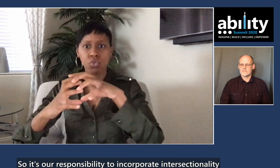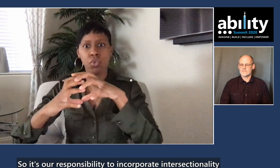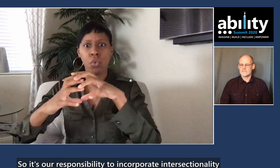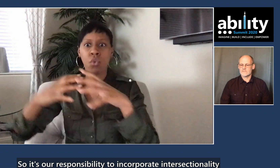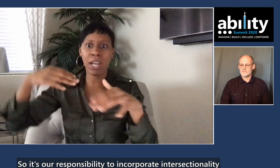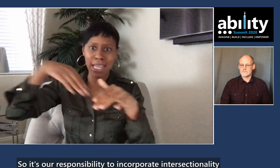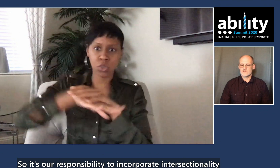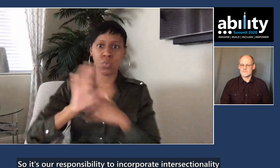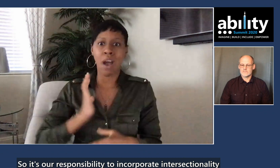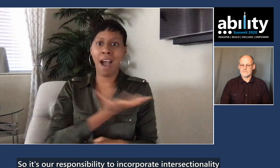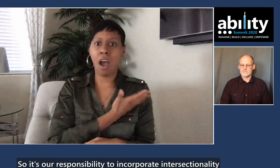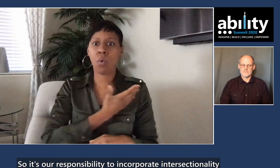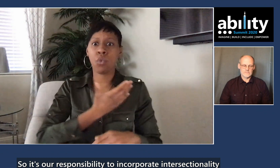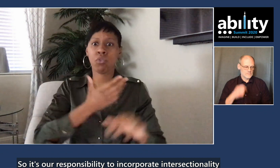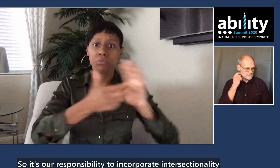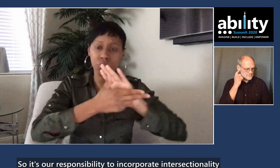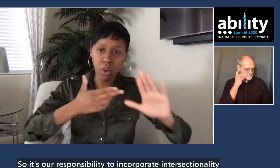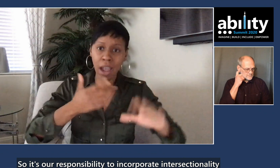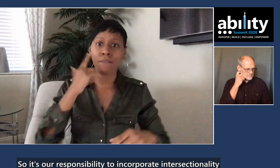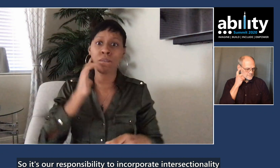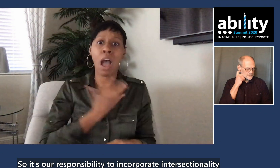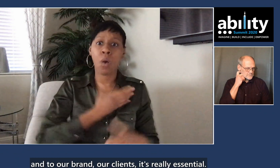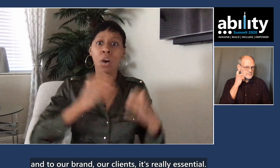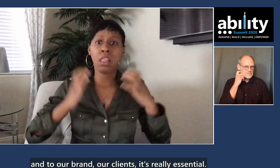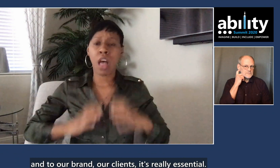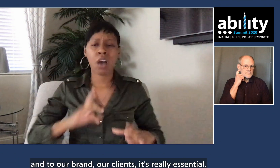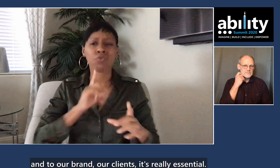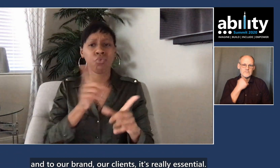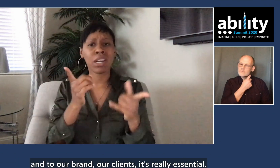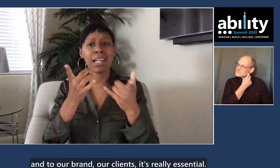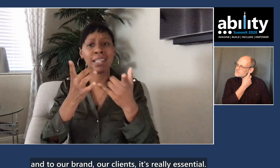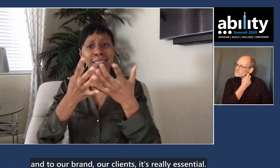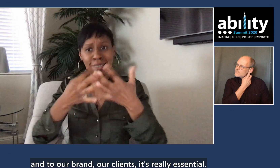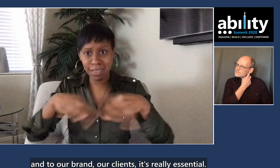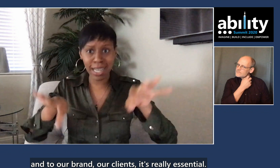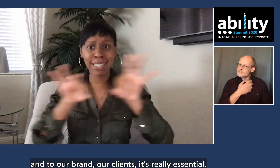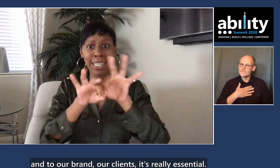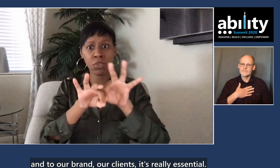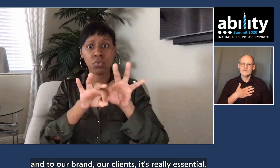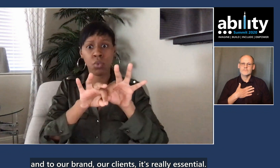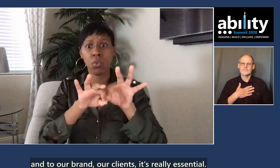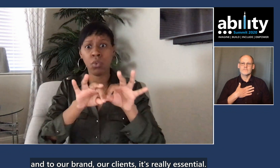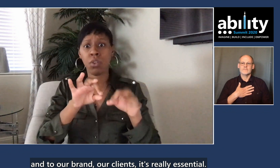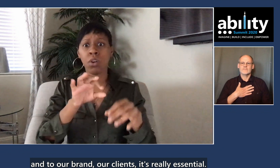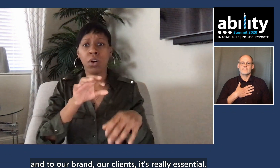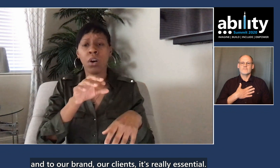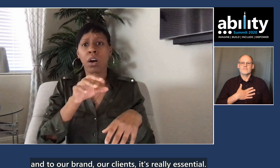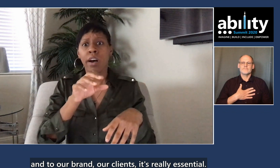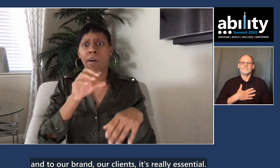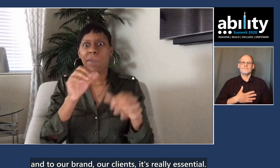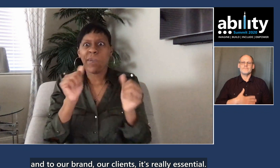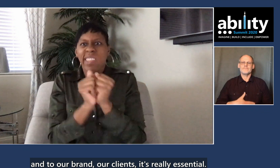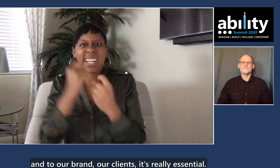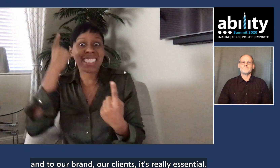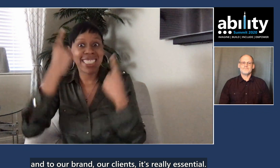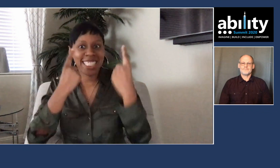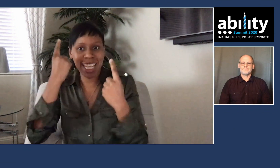to incorporate intersectionality into our brand, our clients. It's really